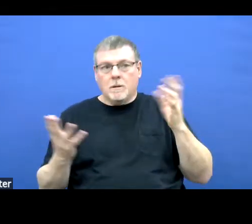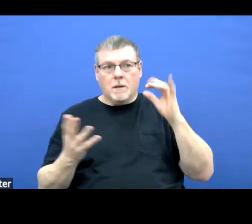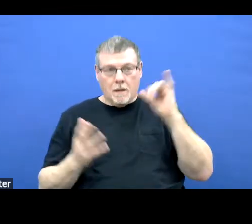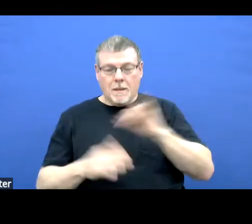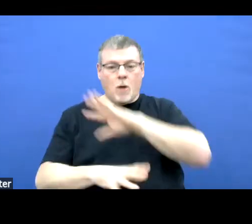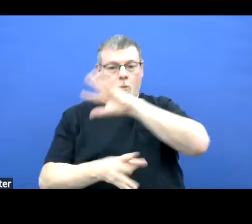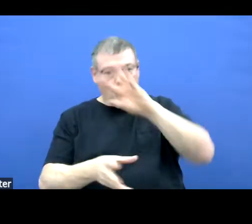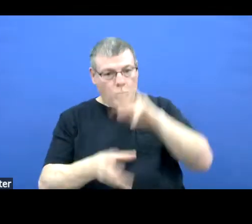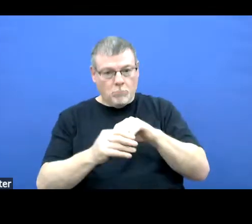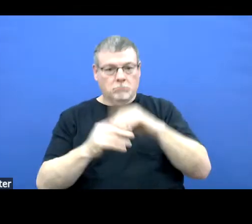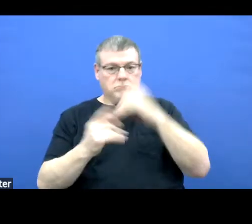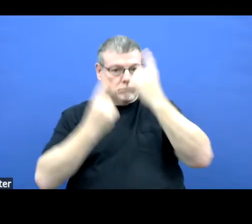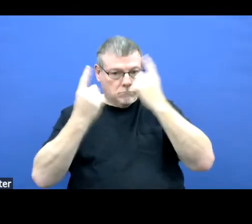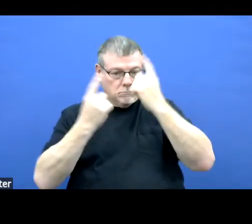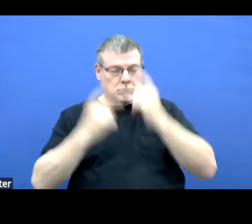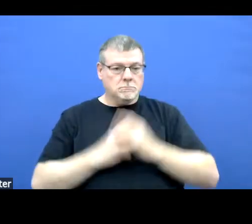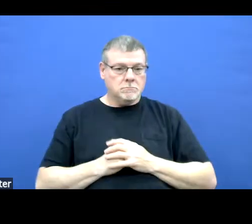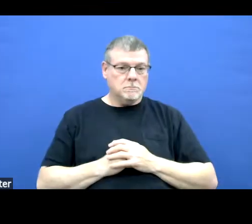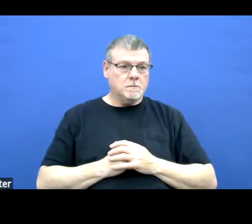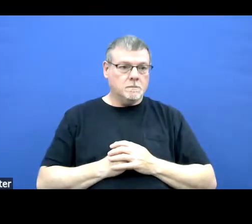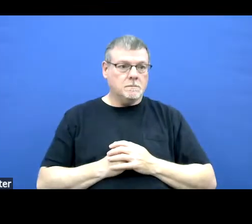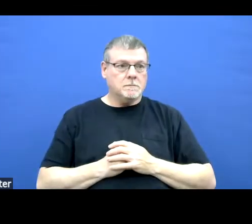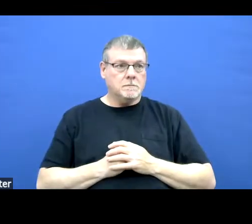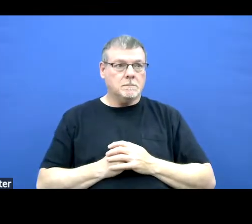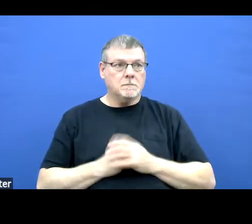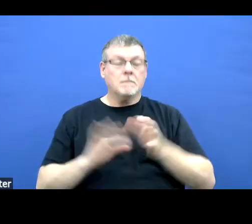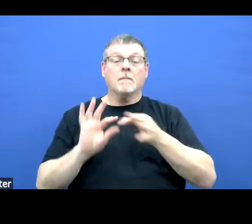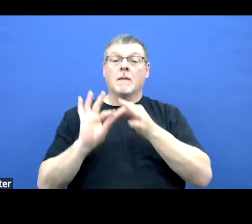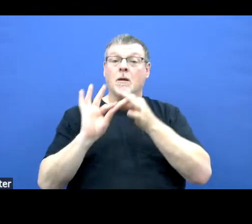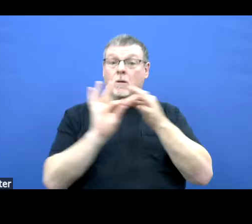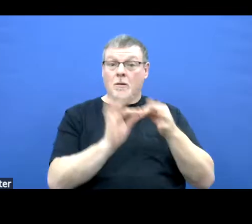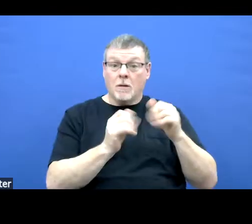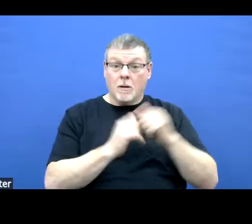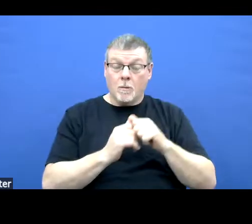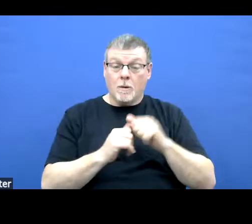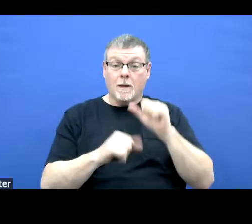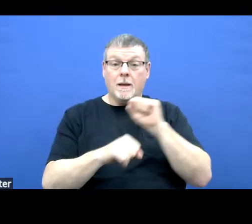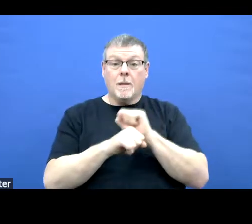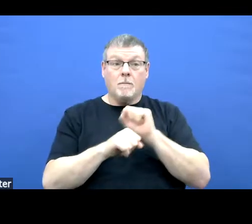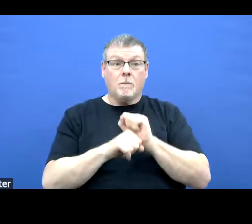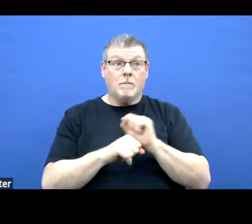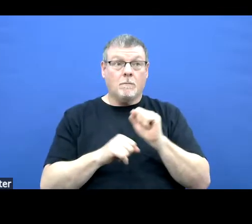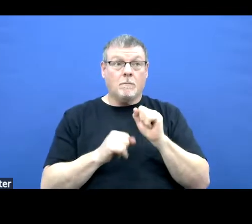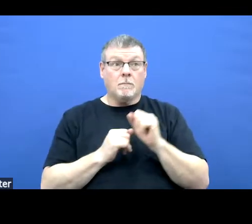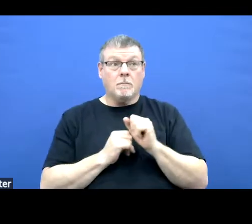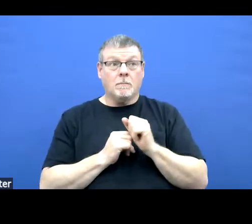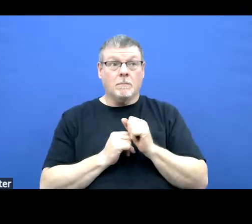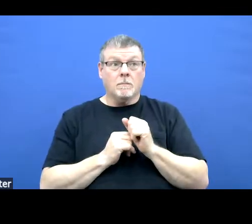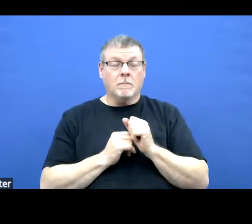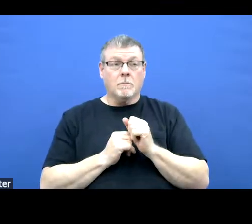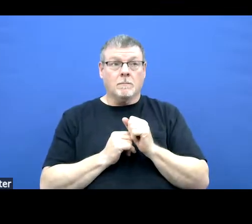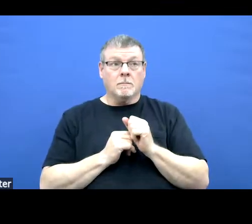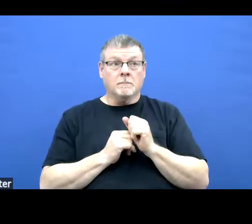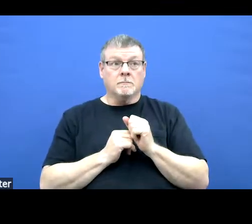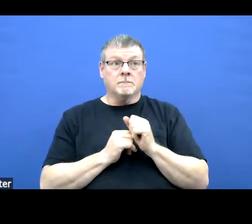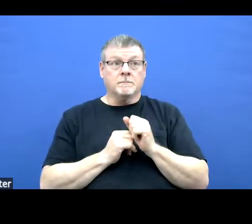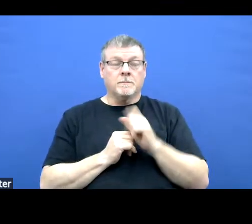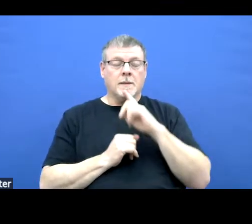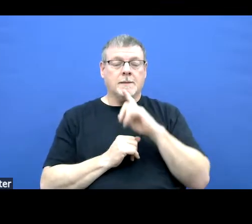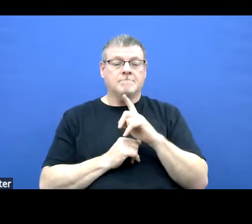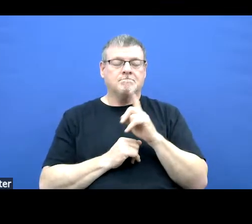into consideration. Along with, we do have an employee who is our